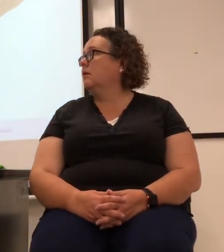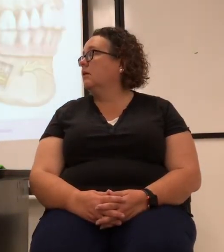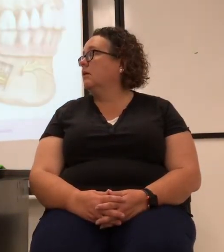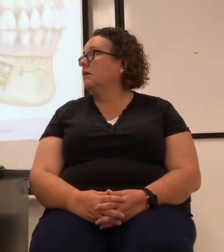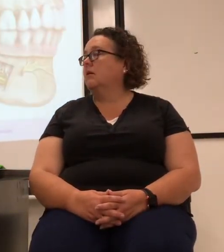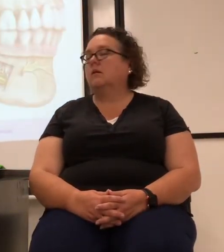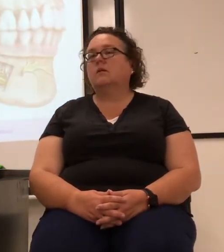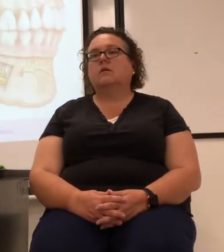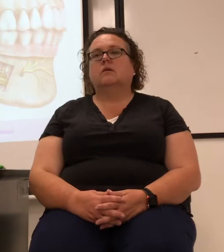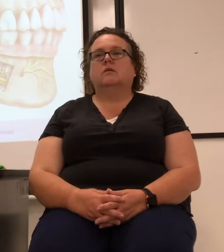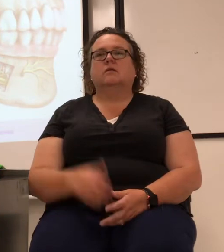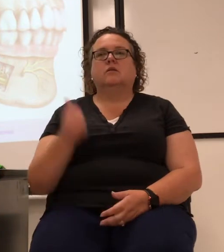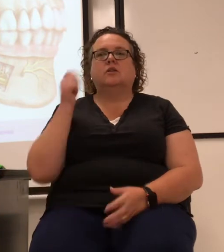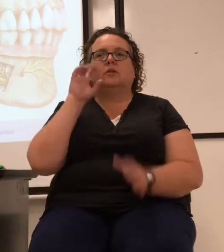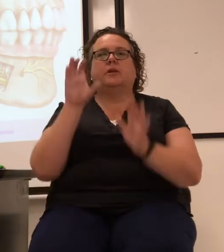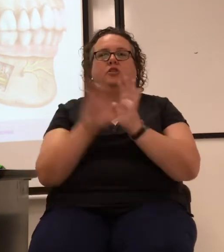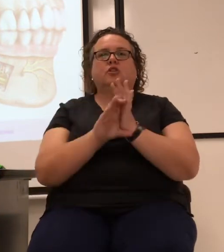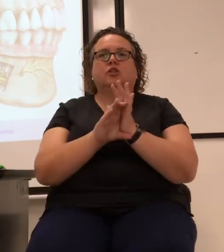Here's a picture of V3.